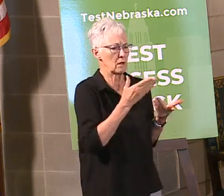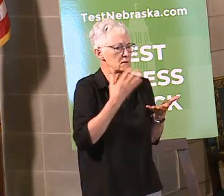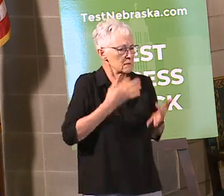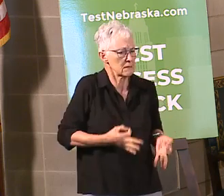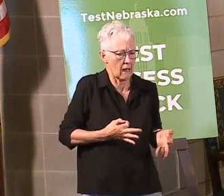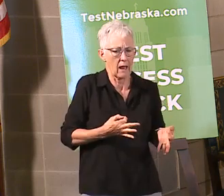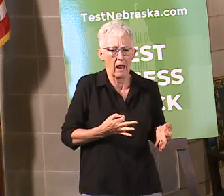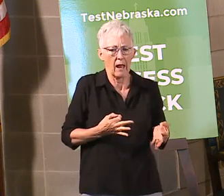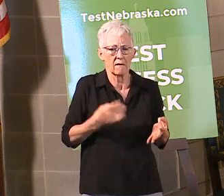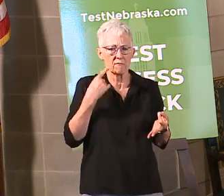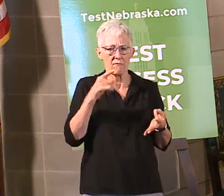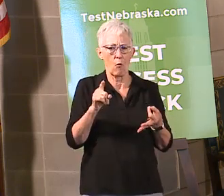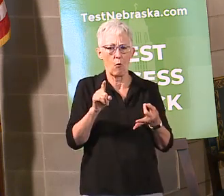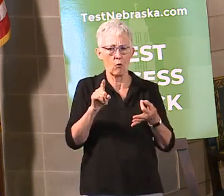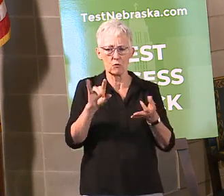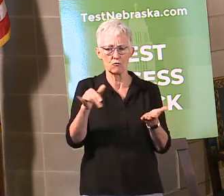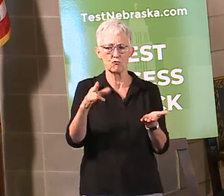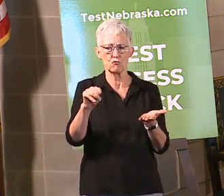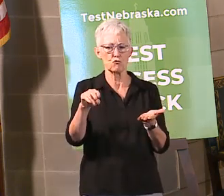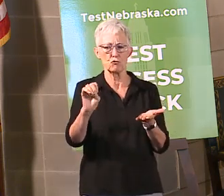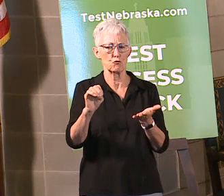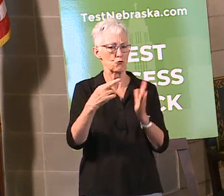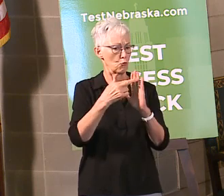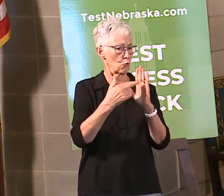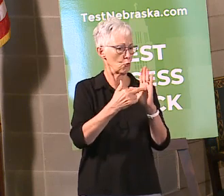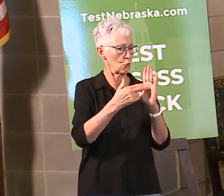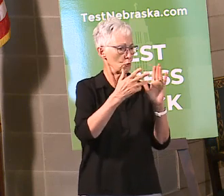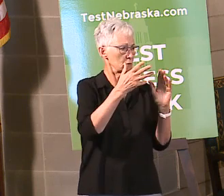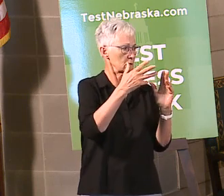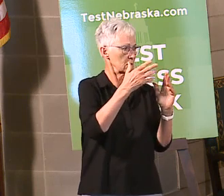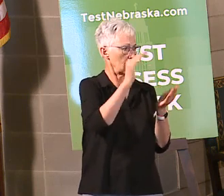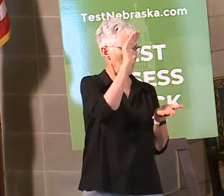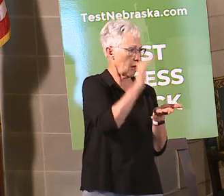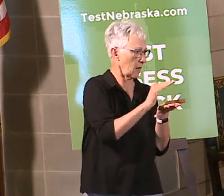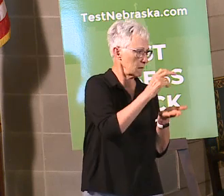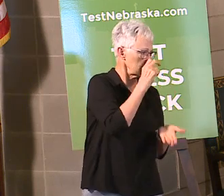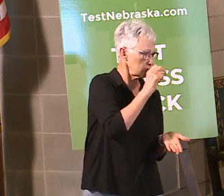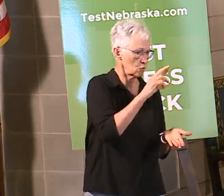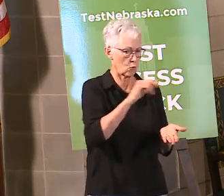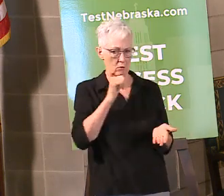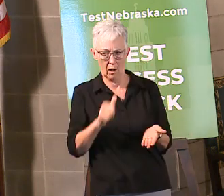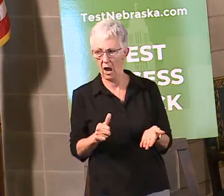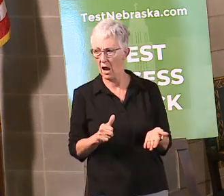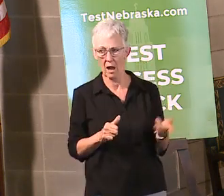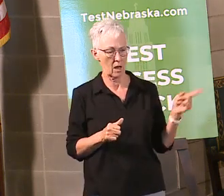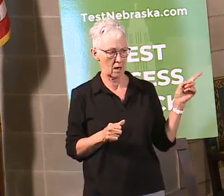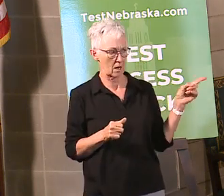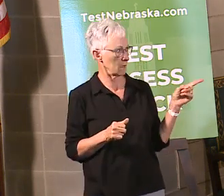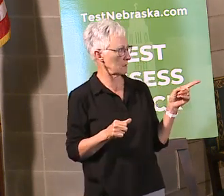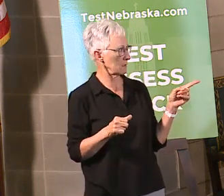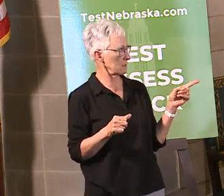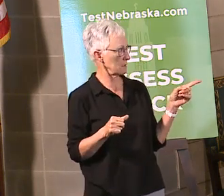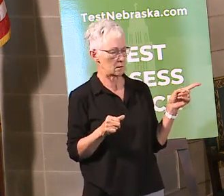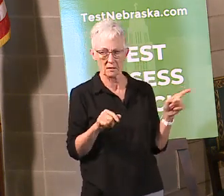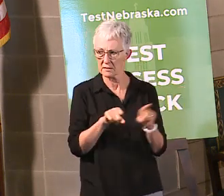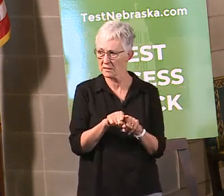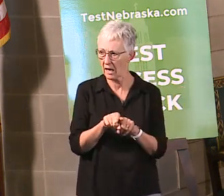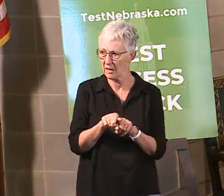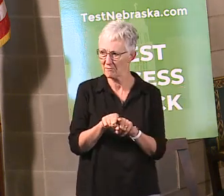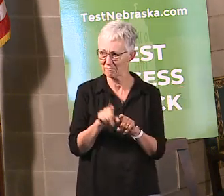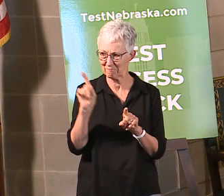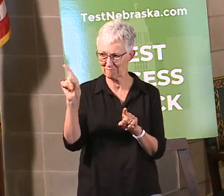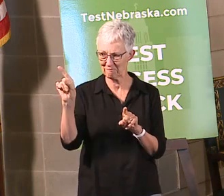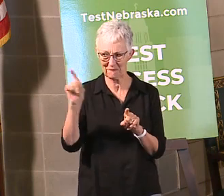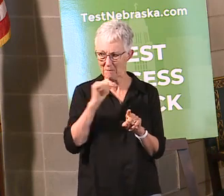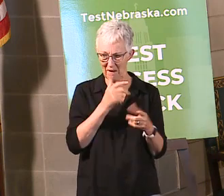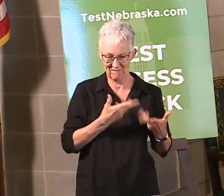in June? And again, it gets back to what we've been focused on the entire time, which is that hospital data. Over 2 months, oh, I'm not finished, Taylor, I've got more,